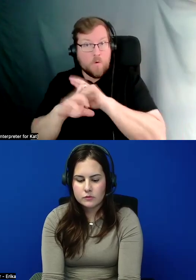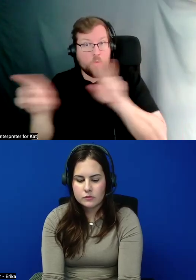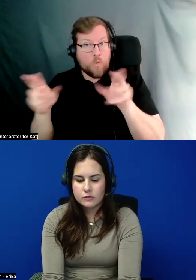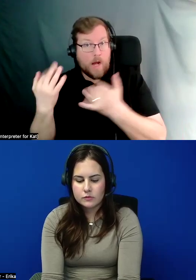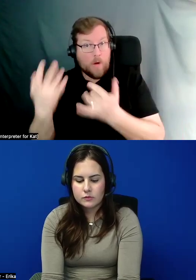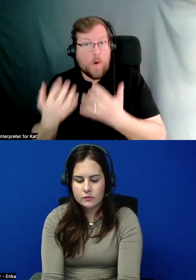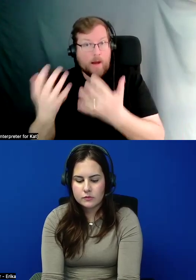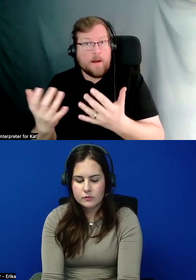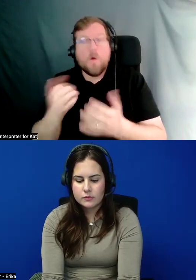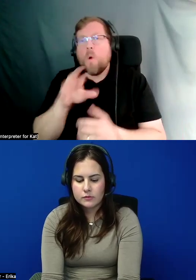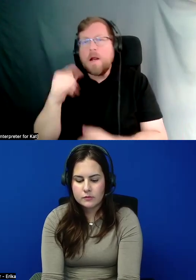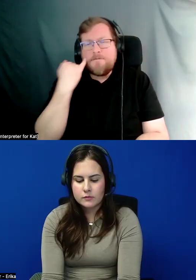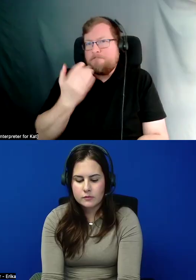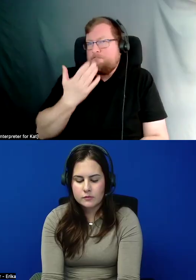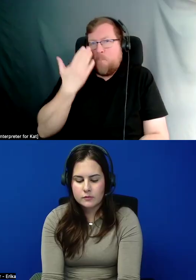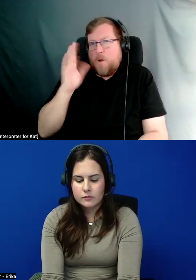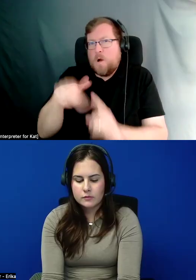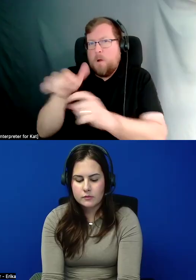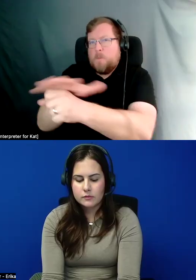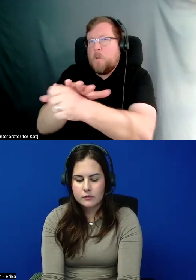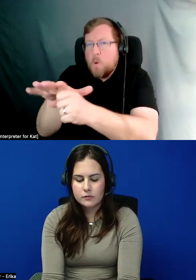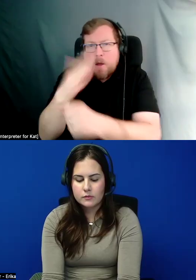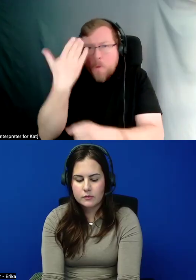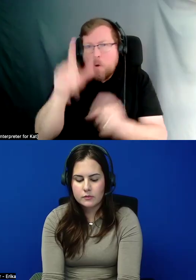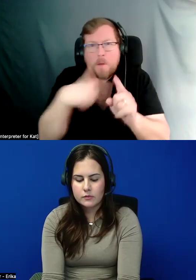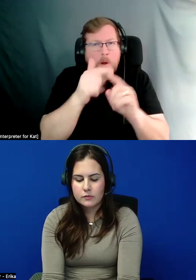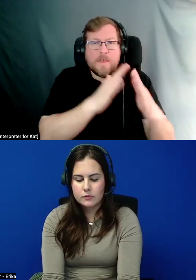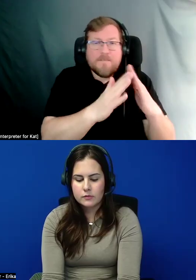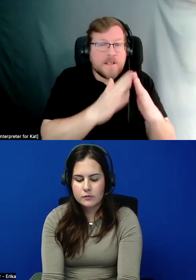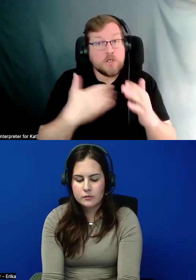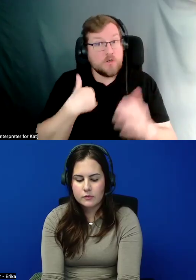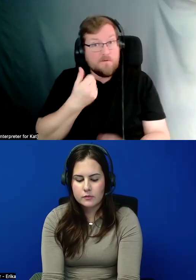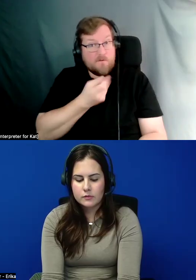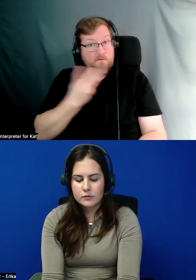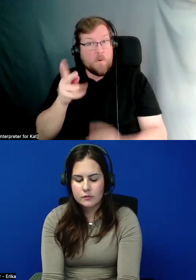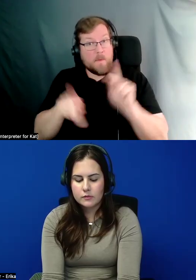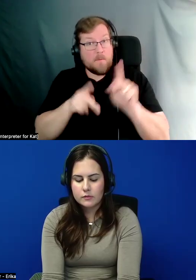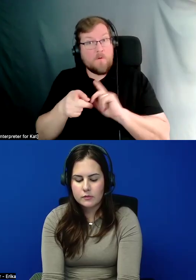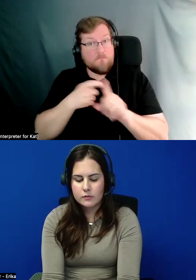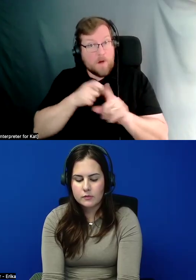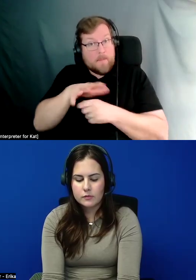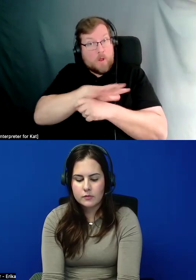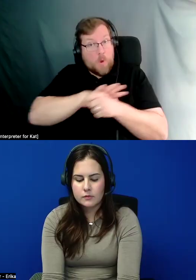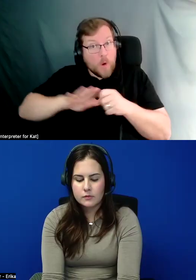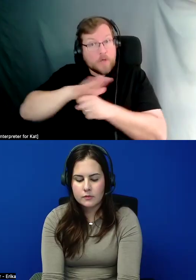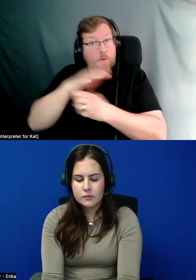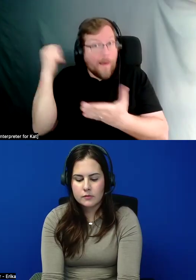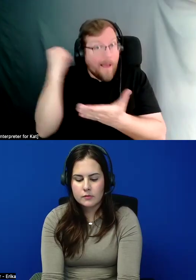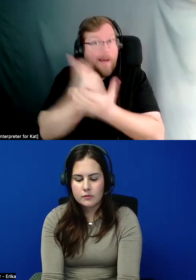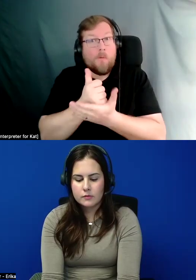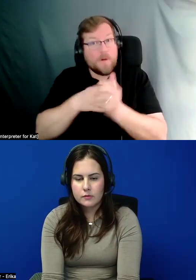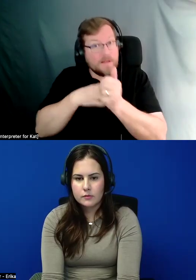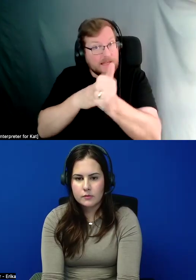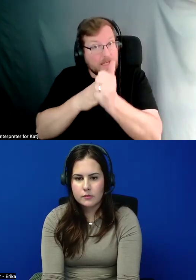with the village or the location, did you have like a couple of expert people from the place to help you, to guide